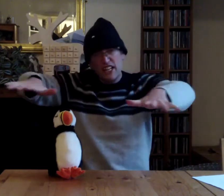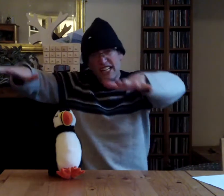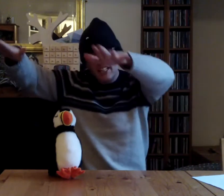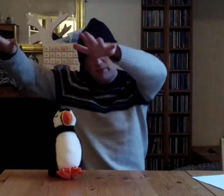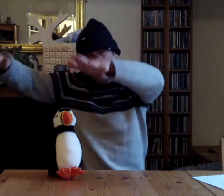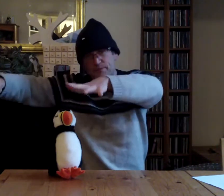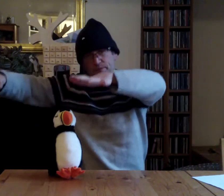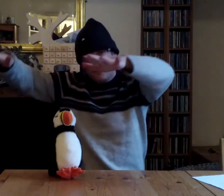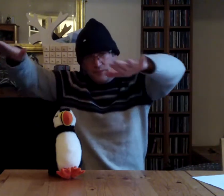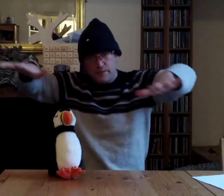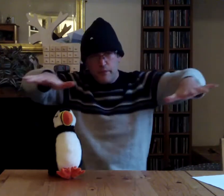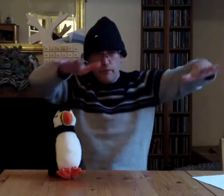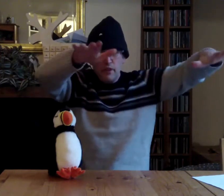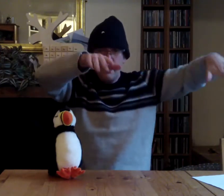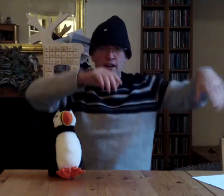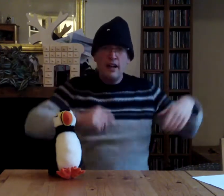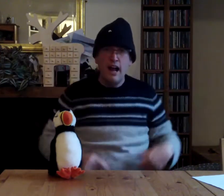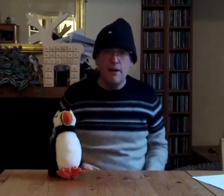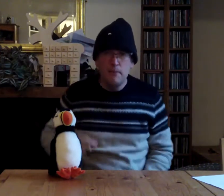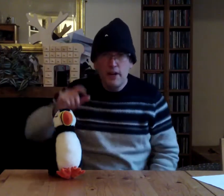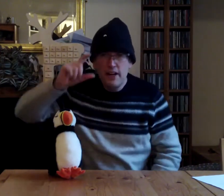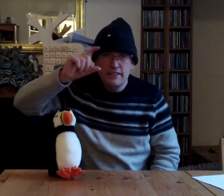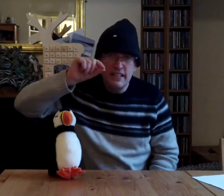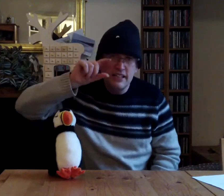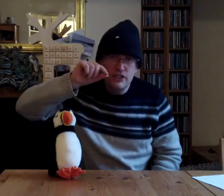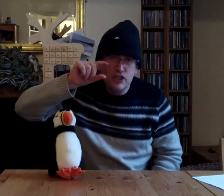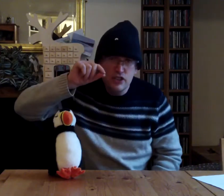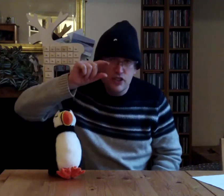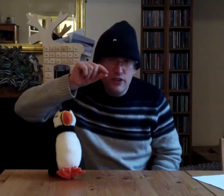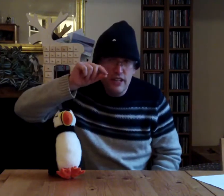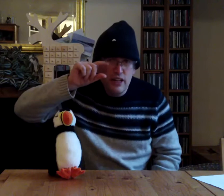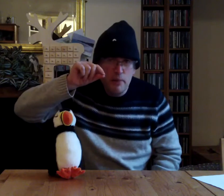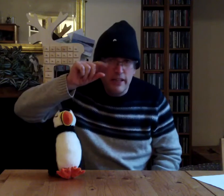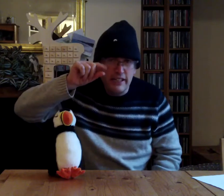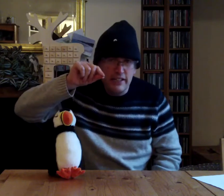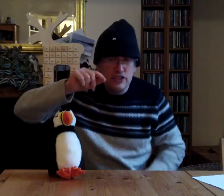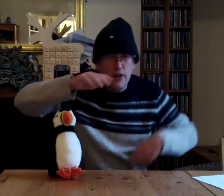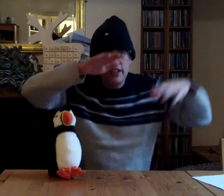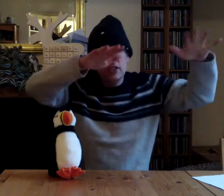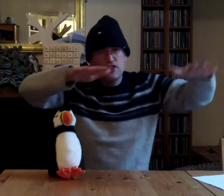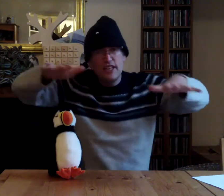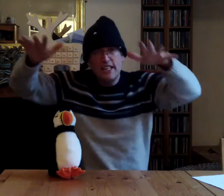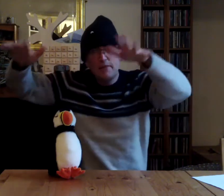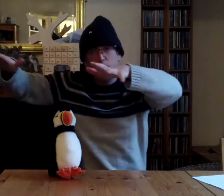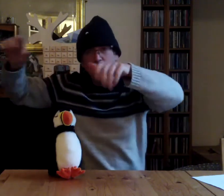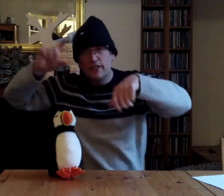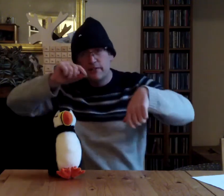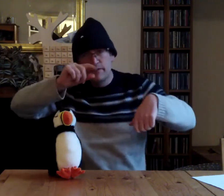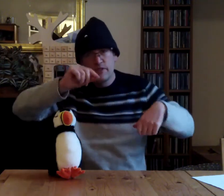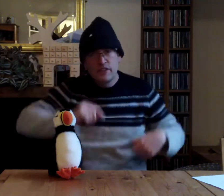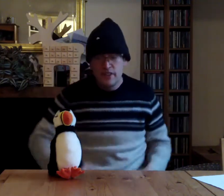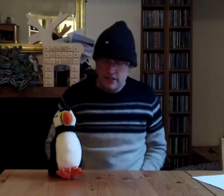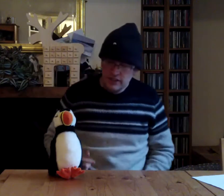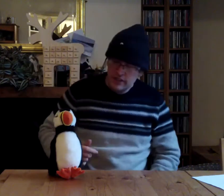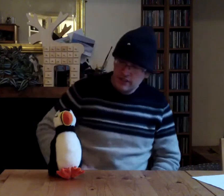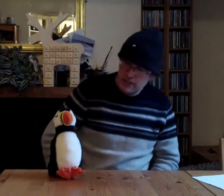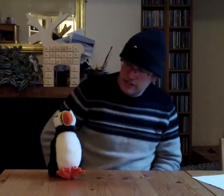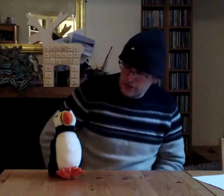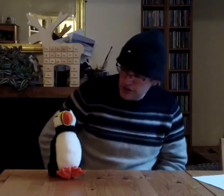sea. And bird is just doing the little beak. So it's a seabird. So